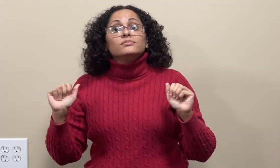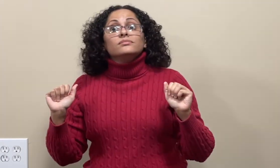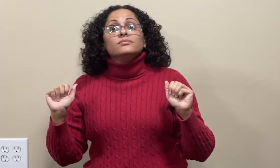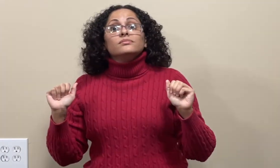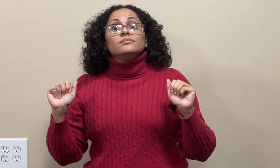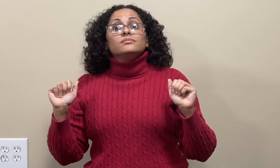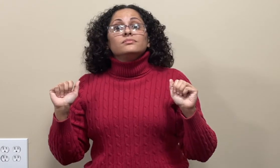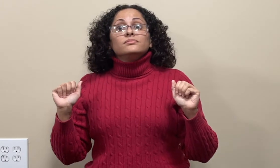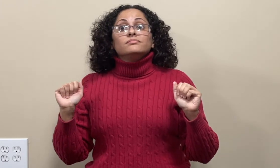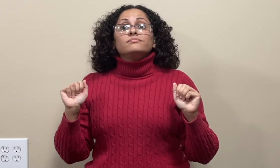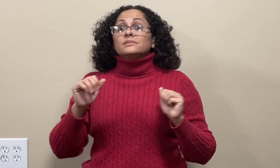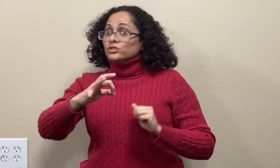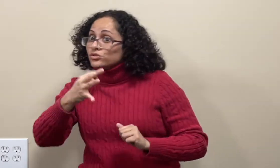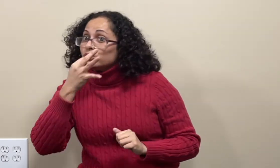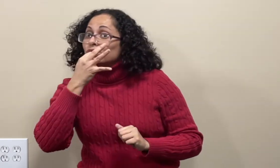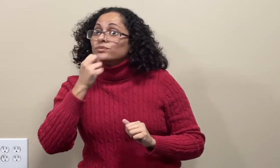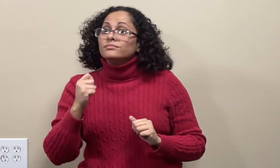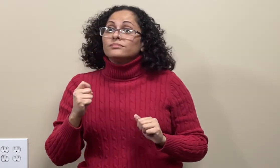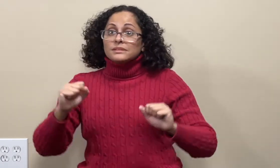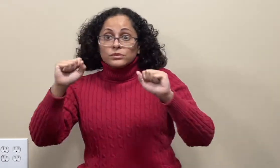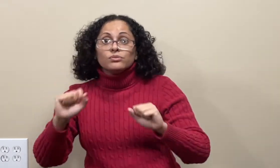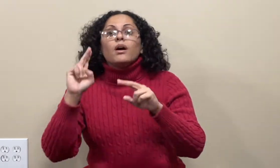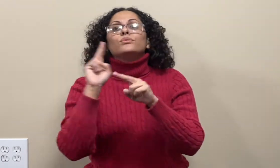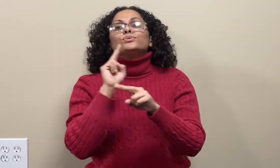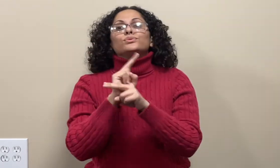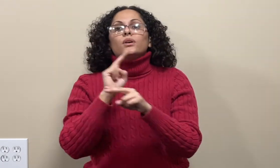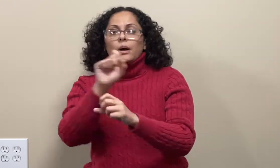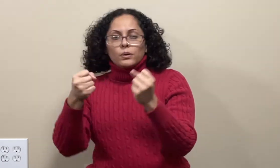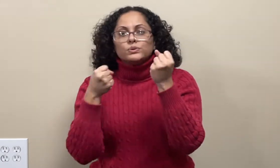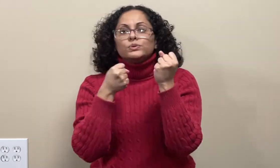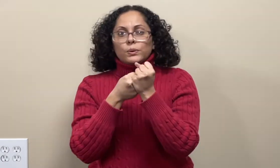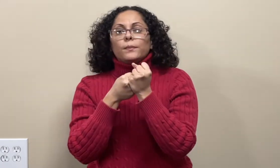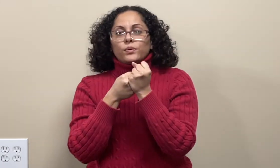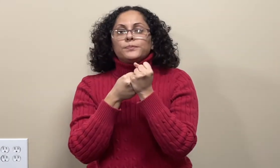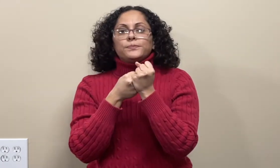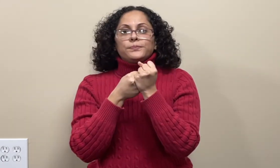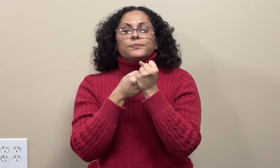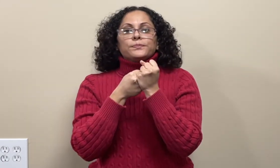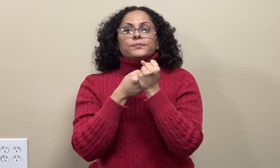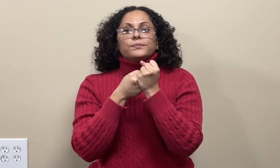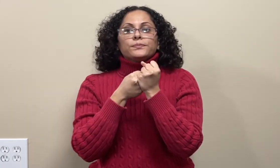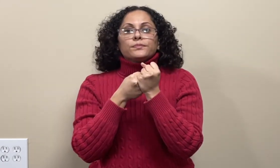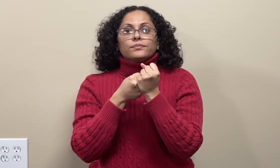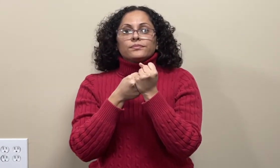one of those goals. If you own a business or are a hiring manager,